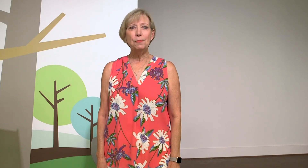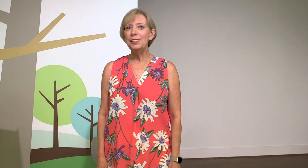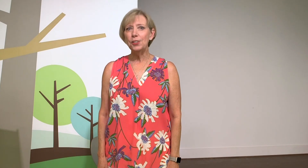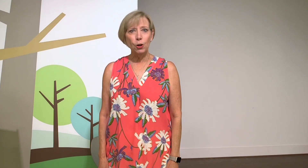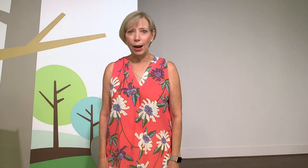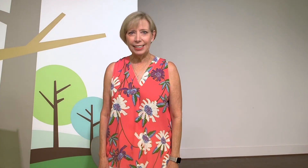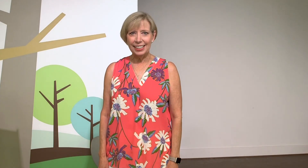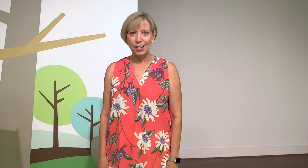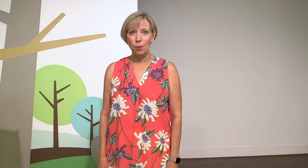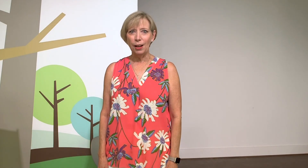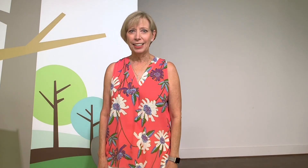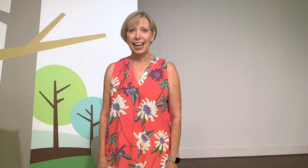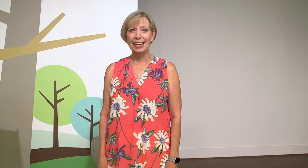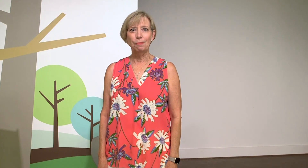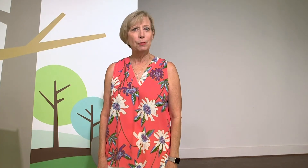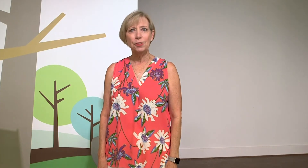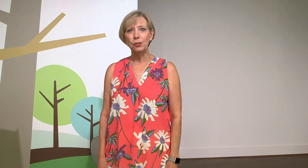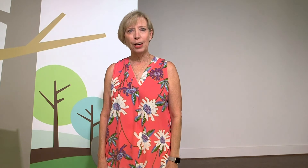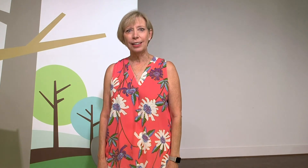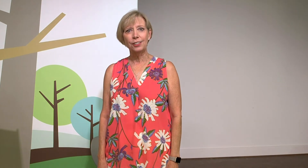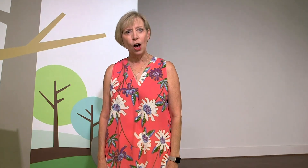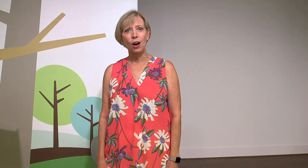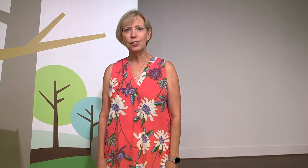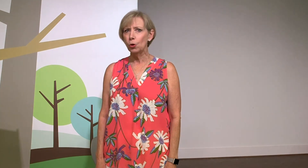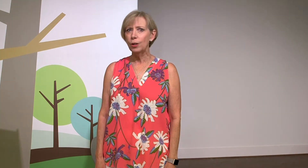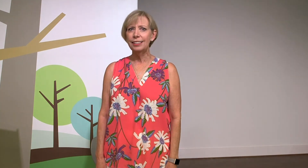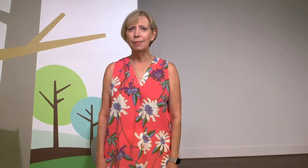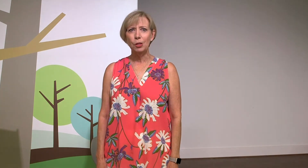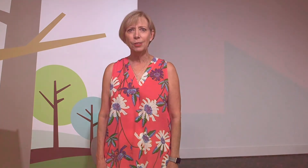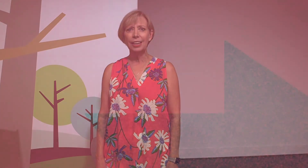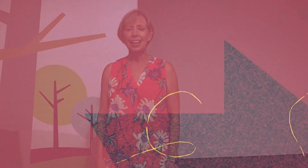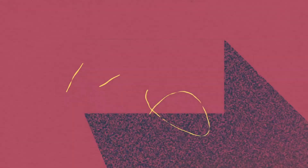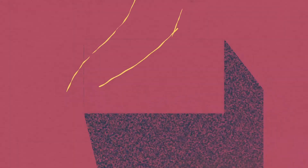It's been so great to see you all today and be with you sharing songs, stories, and music.